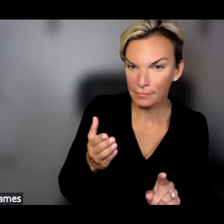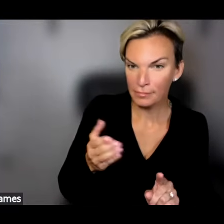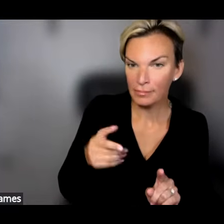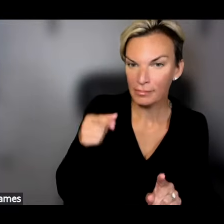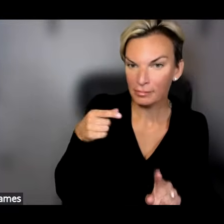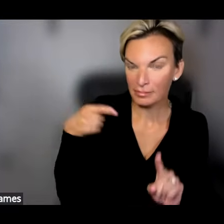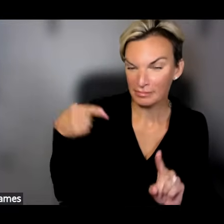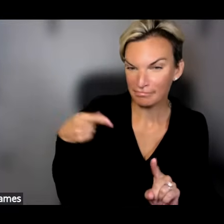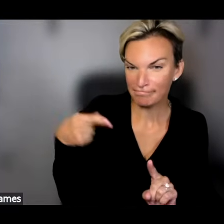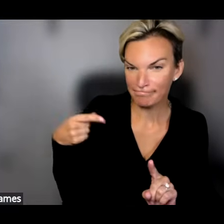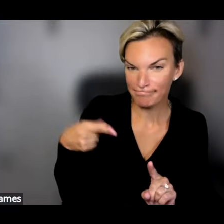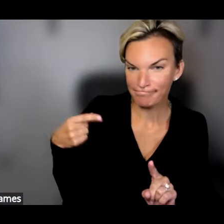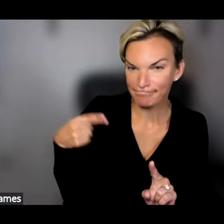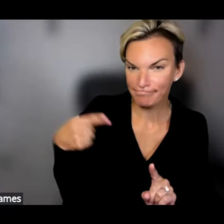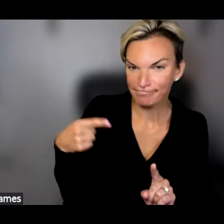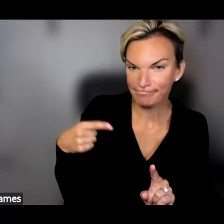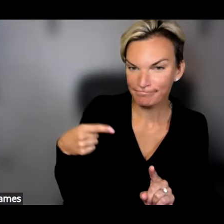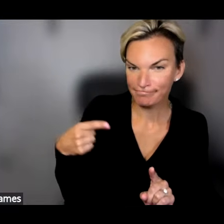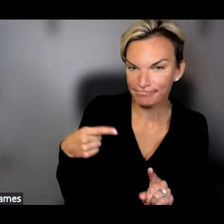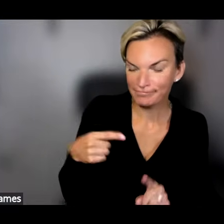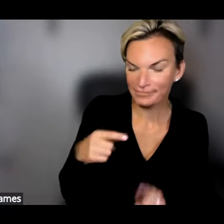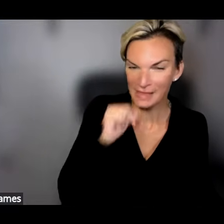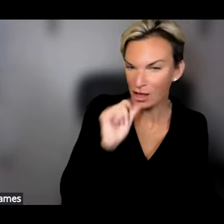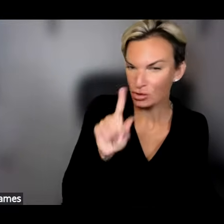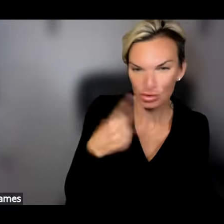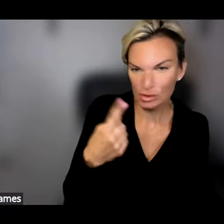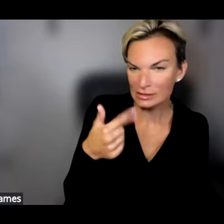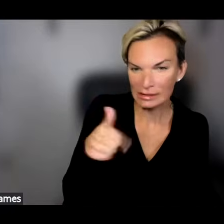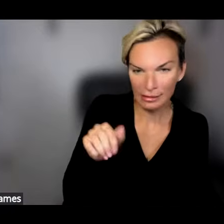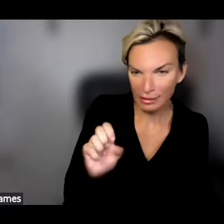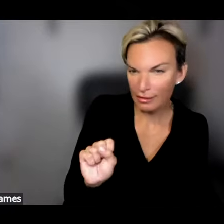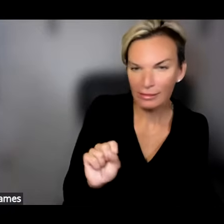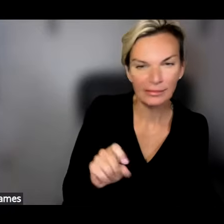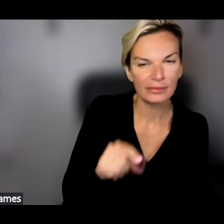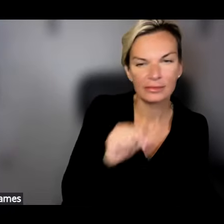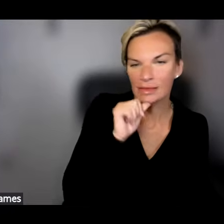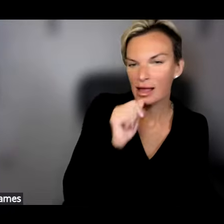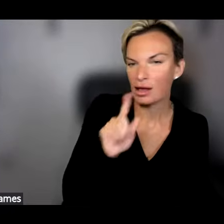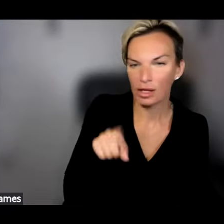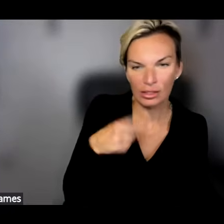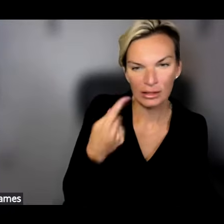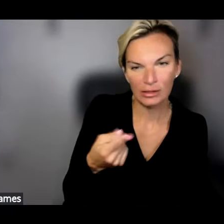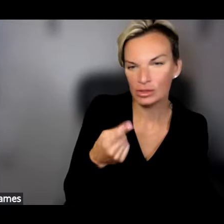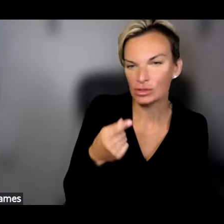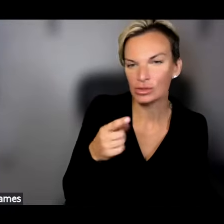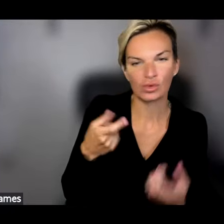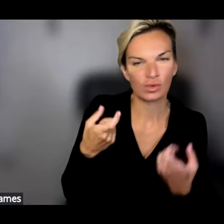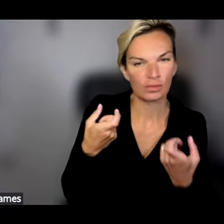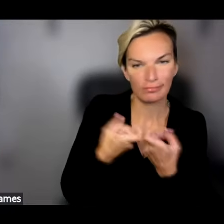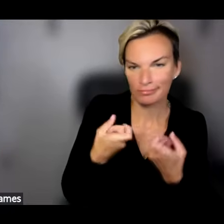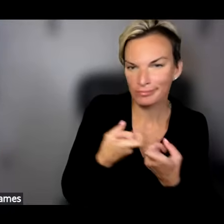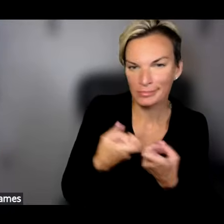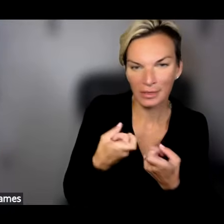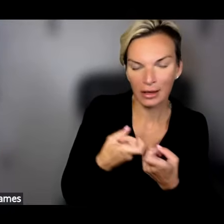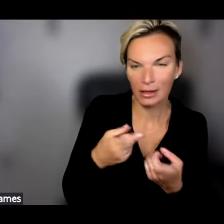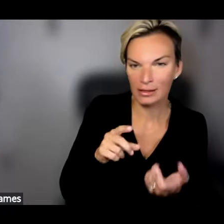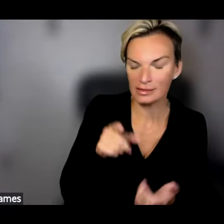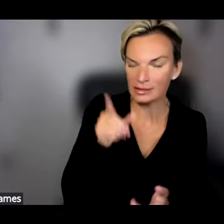more than gas utilities, which could materially affect what a voter is voting on. Mhm. Yeah.